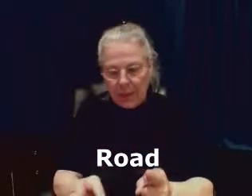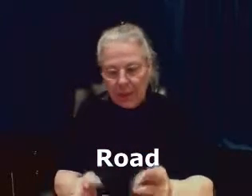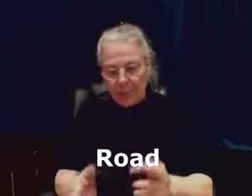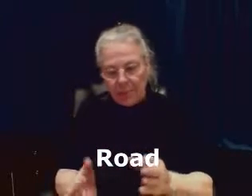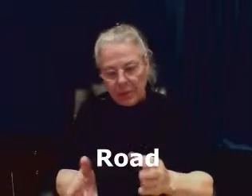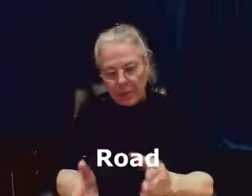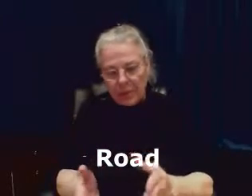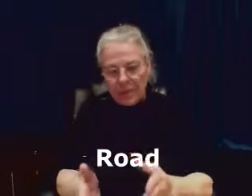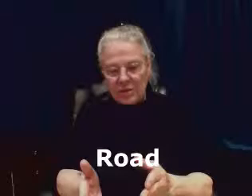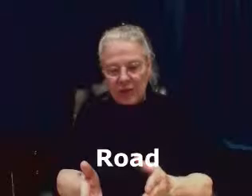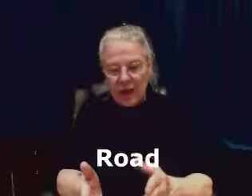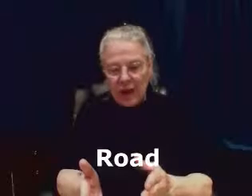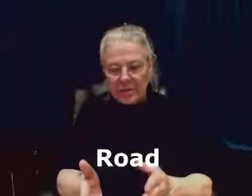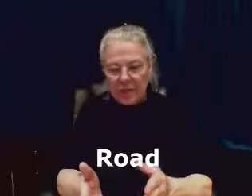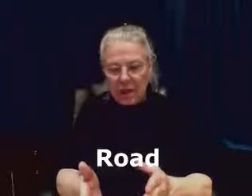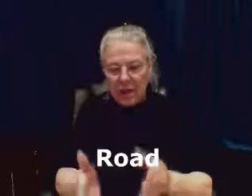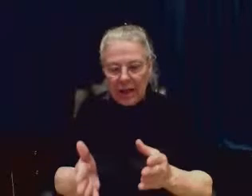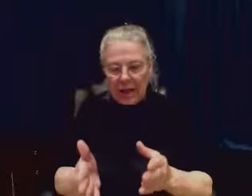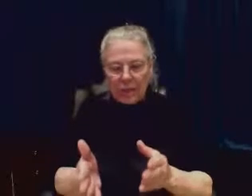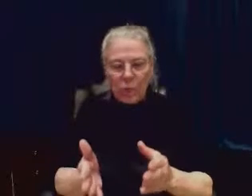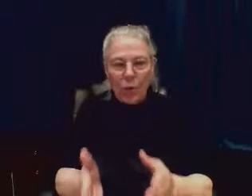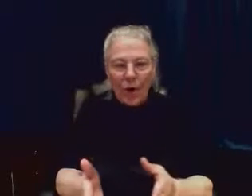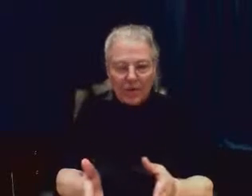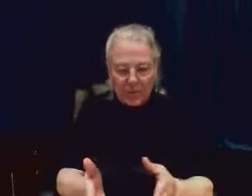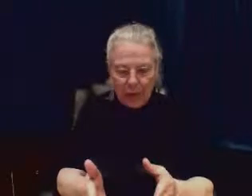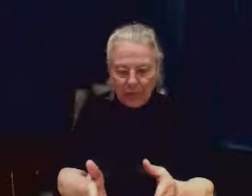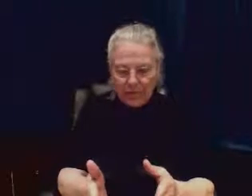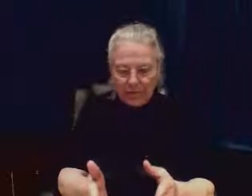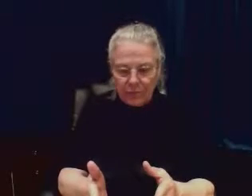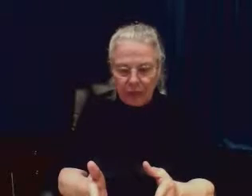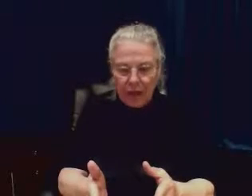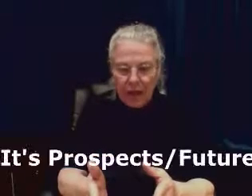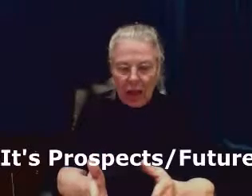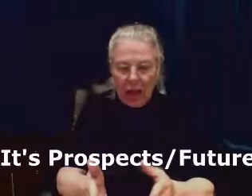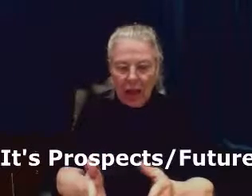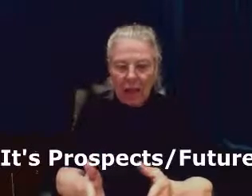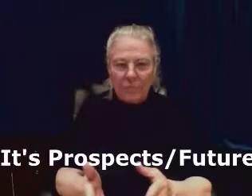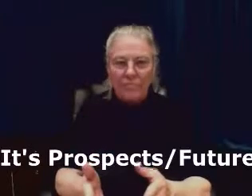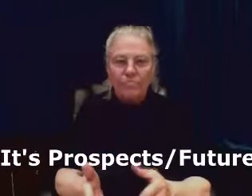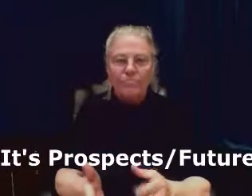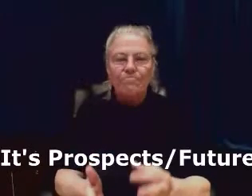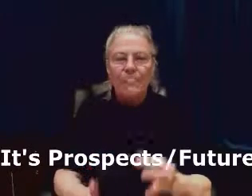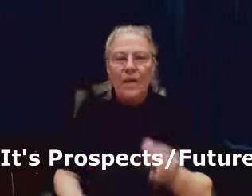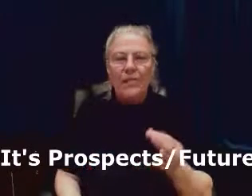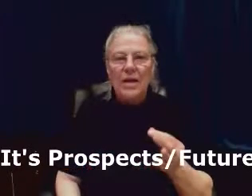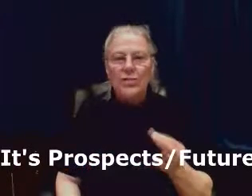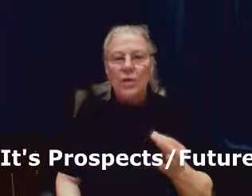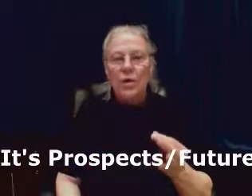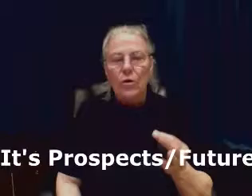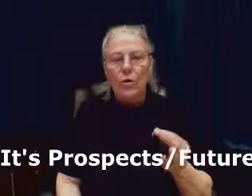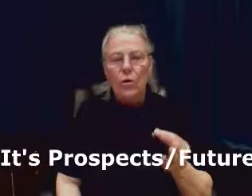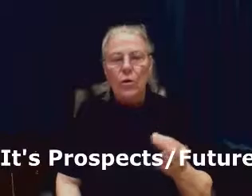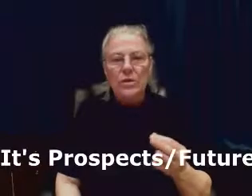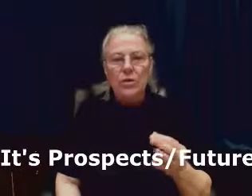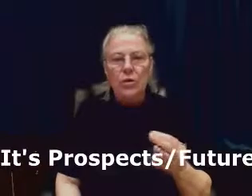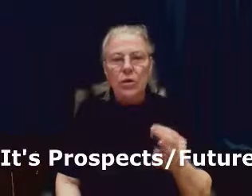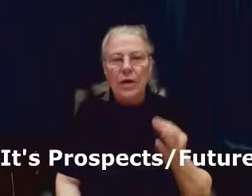Now, this one has its prospects, and that's where you want to look